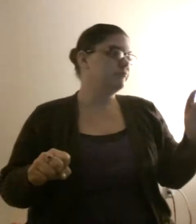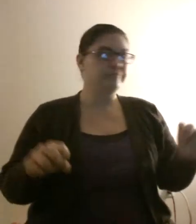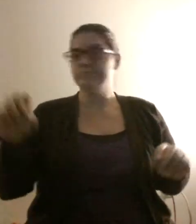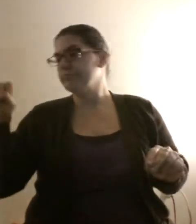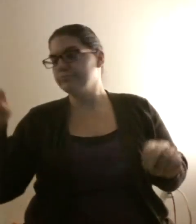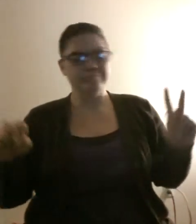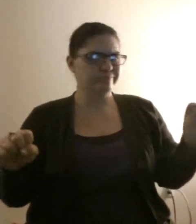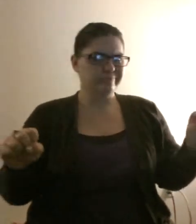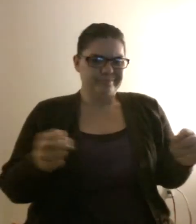why.